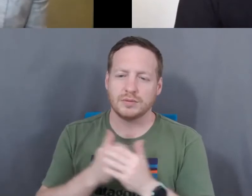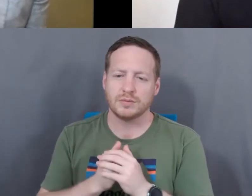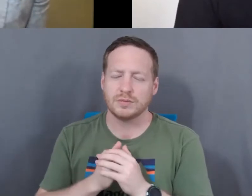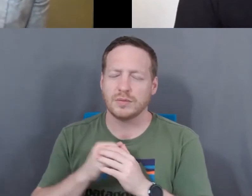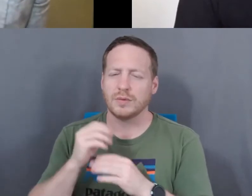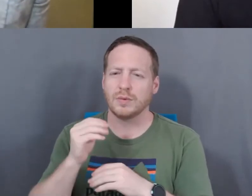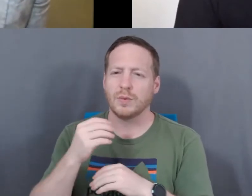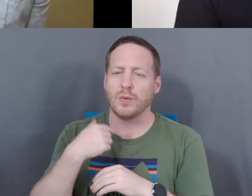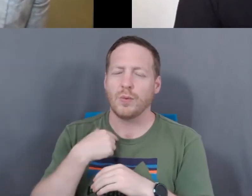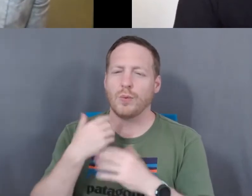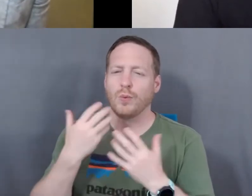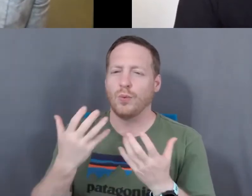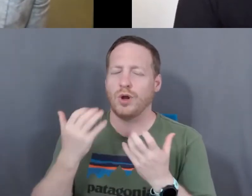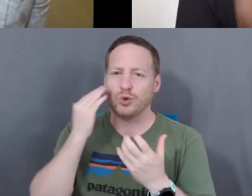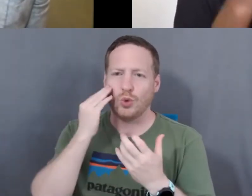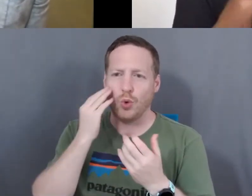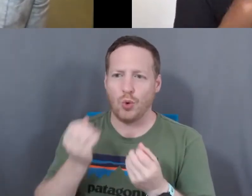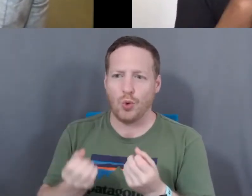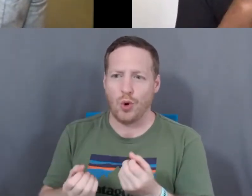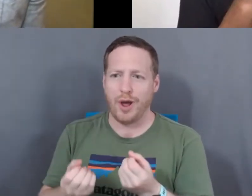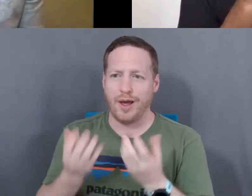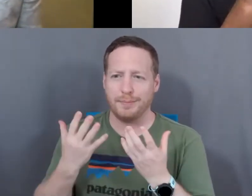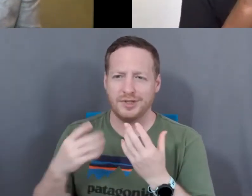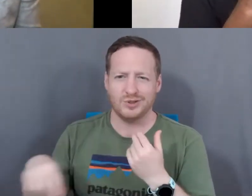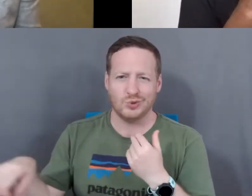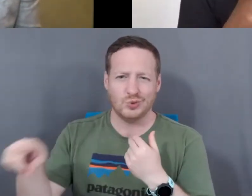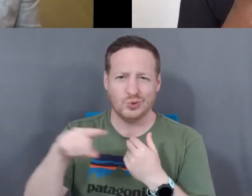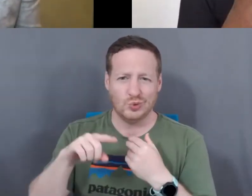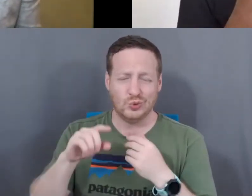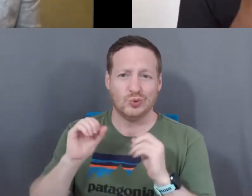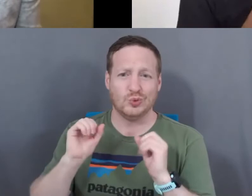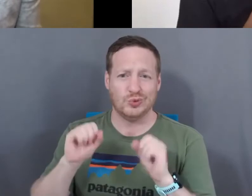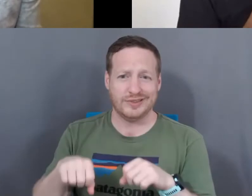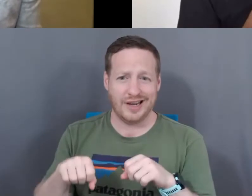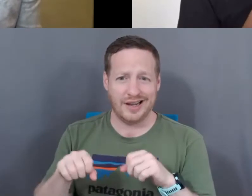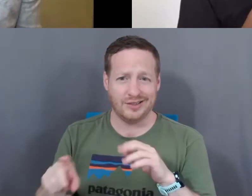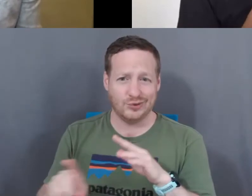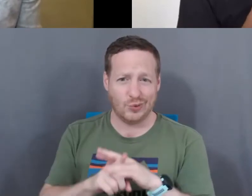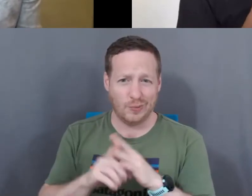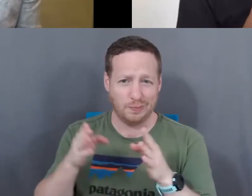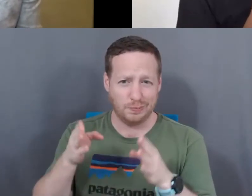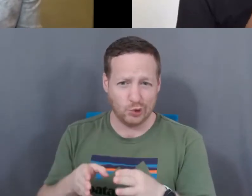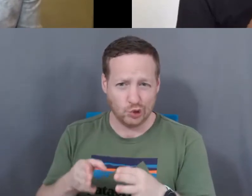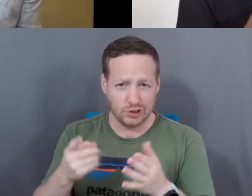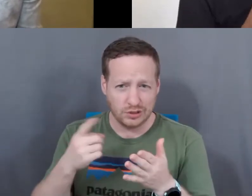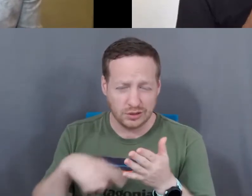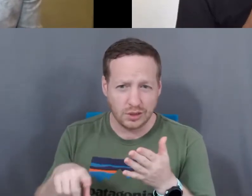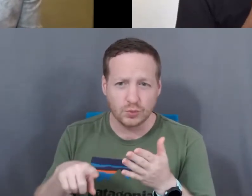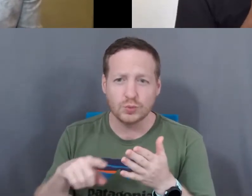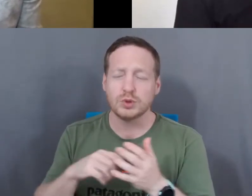Thank you, Bethany. This is Tim speaking. So I just wanted to know how many of you can actually be in person